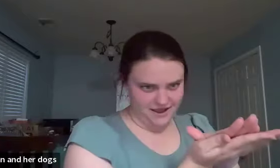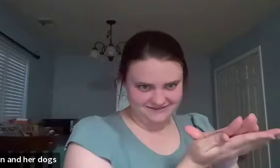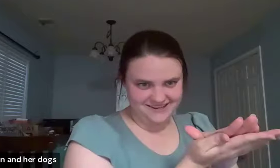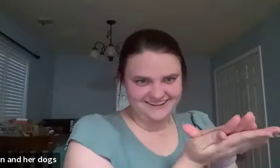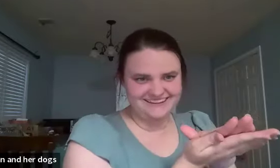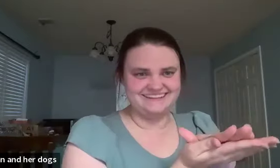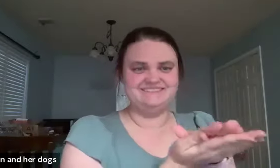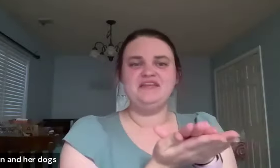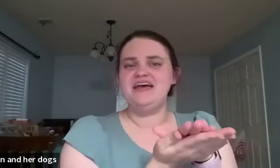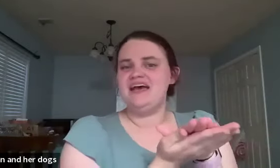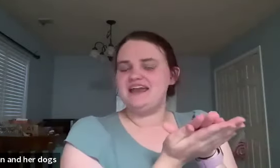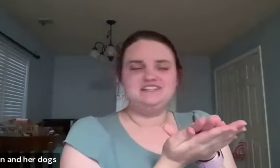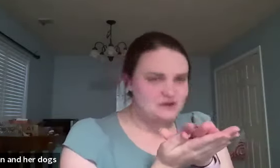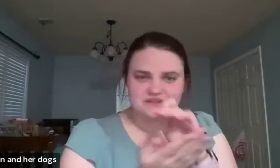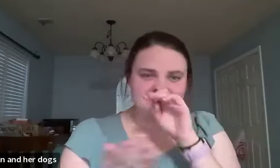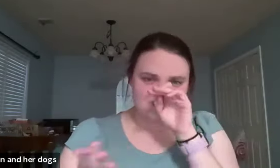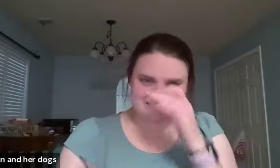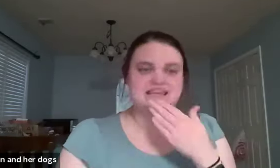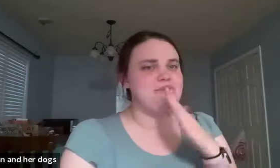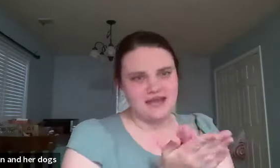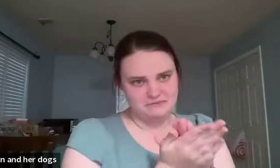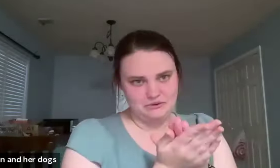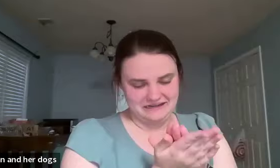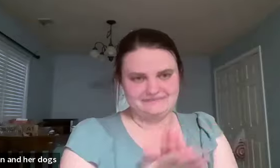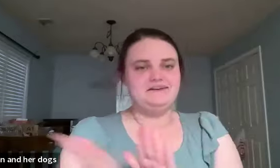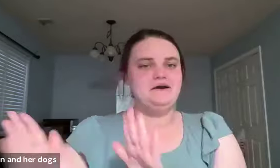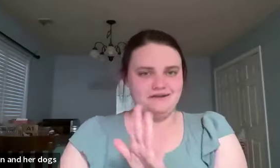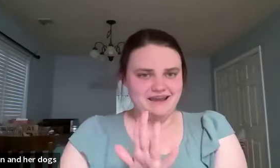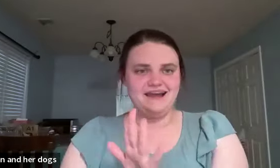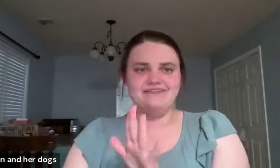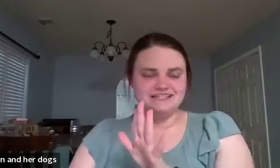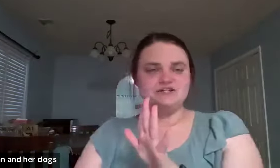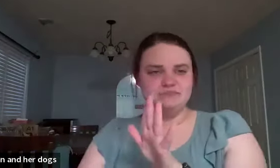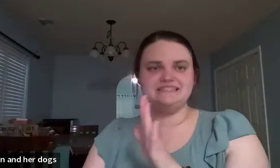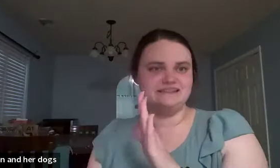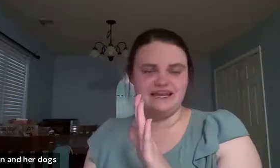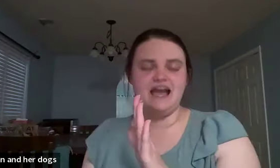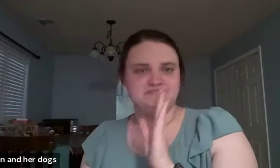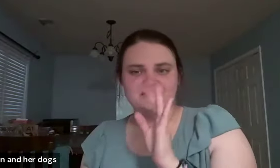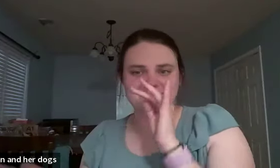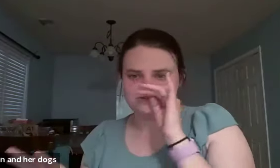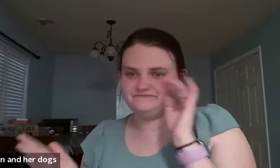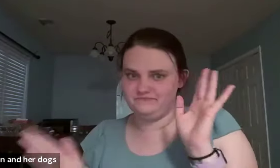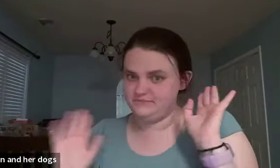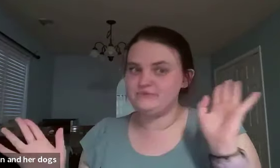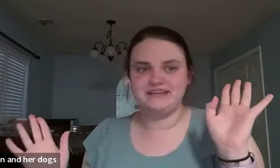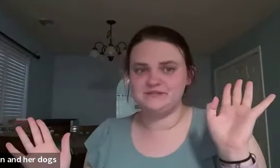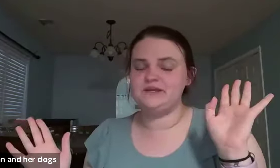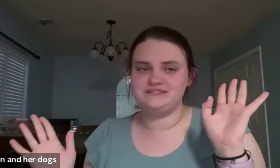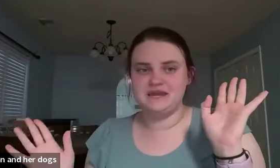bad. And I don't think you want to say bad morning, okay? Unless you're being silly. I've done that with my kids because they